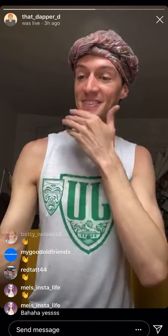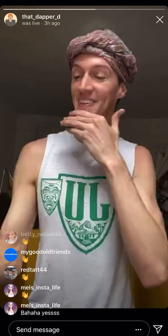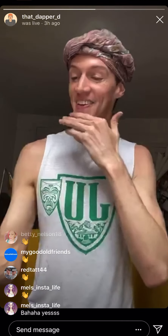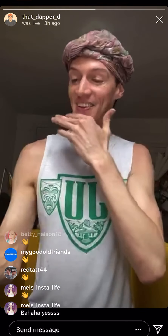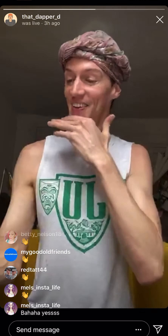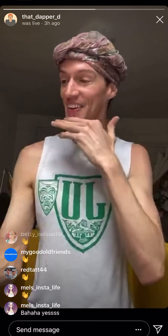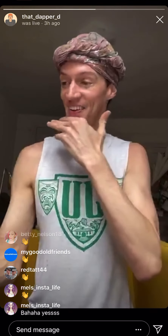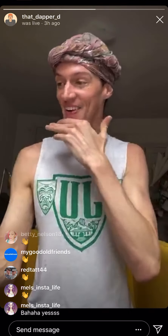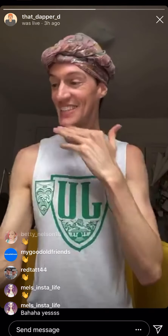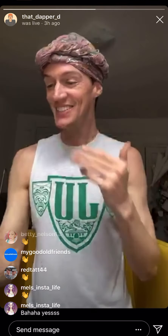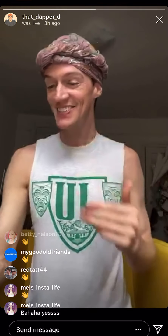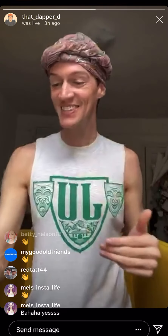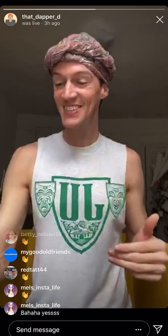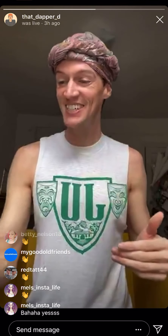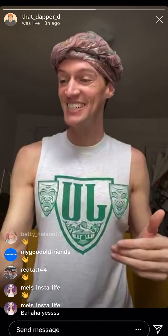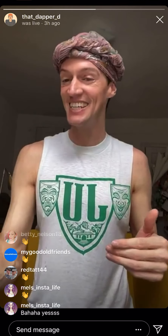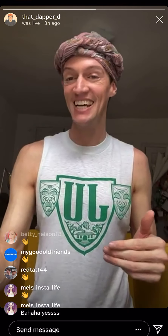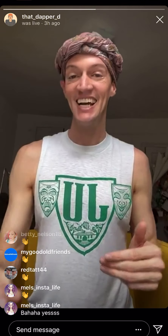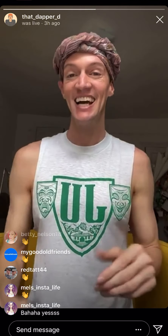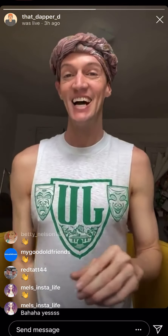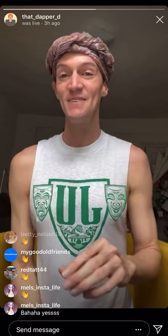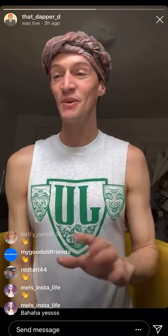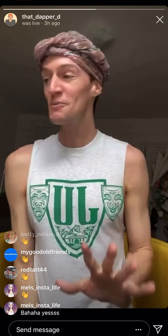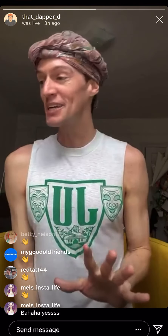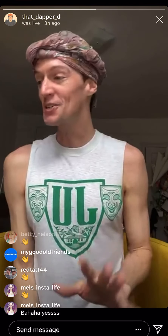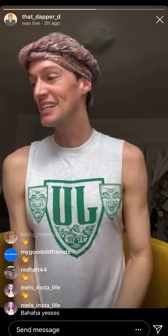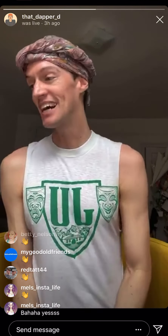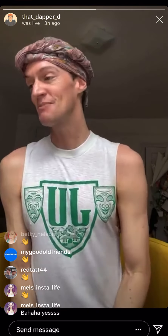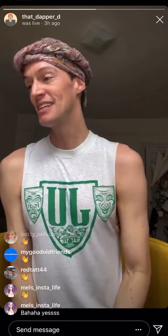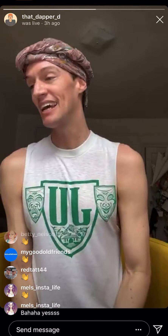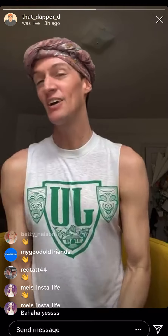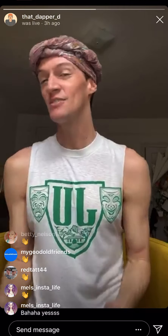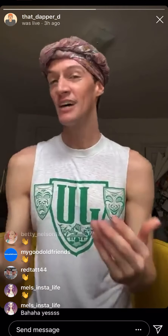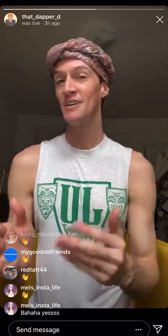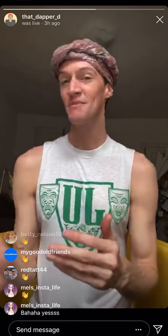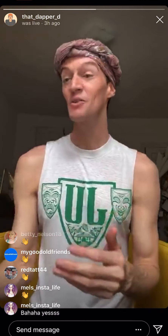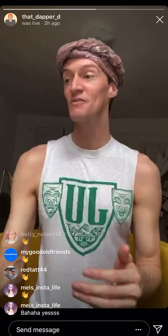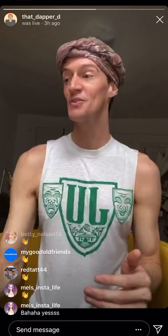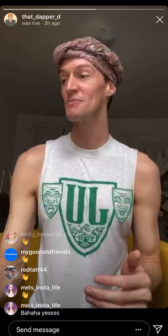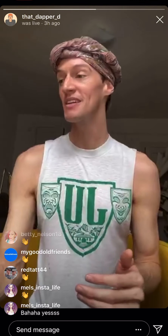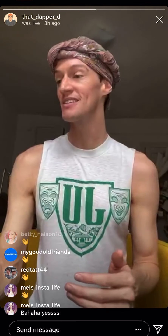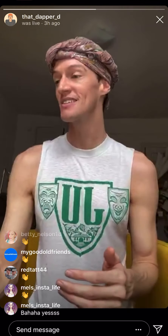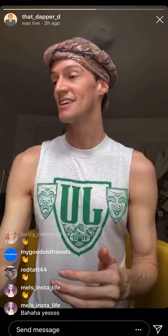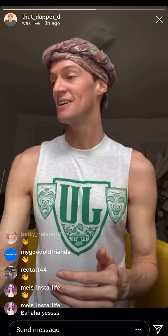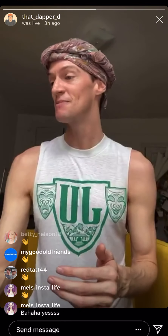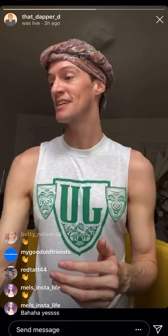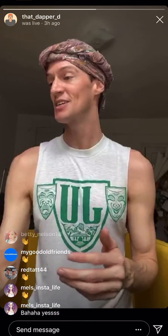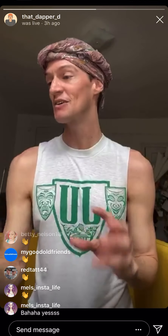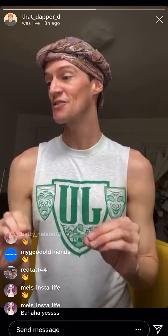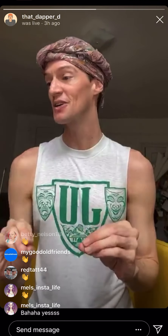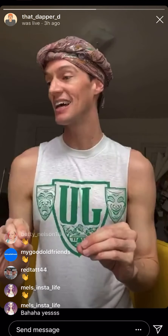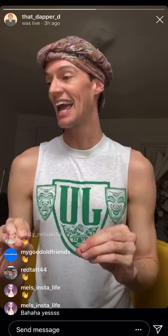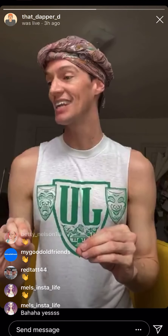you guys are doing so good um we are making great time today i'll um i'll review some of these um because i've thrown a lot at you